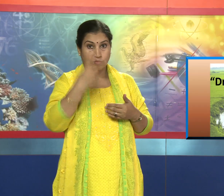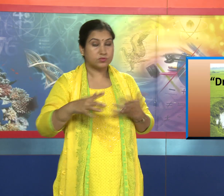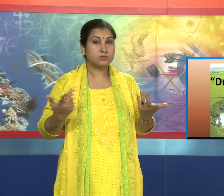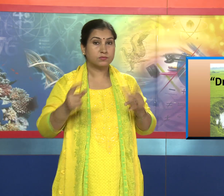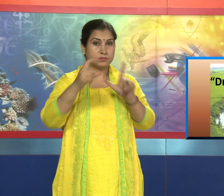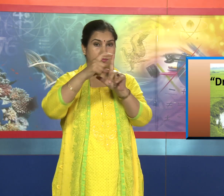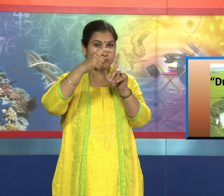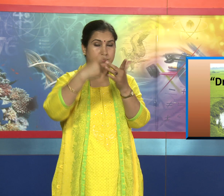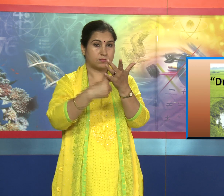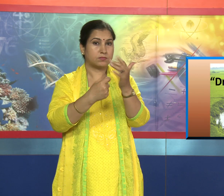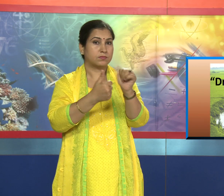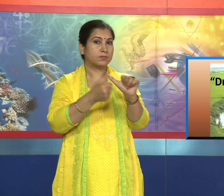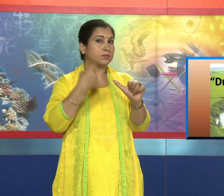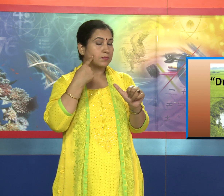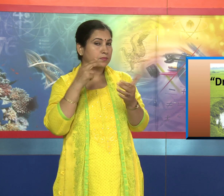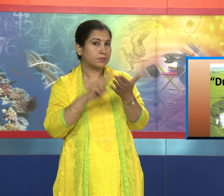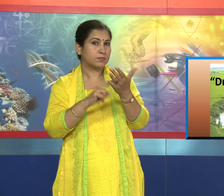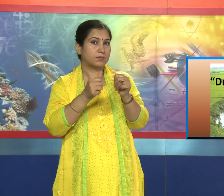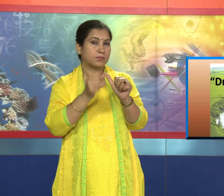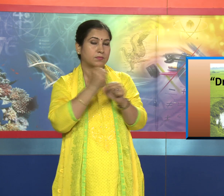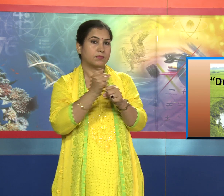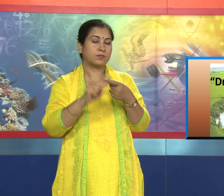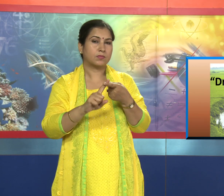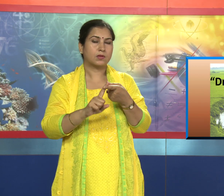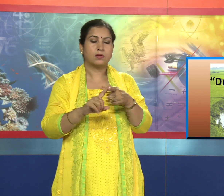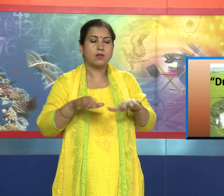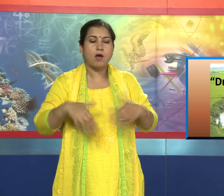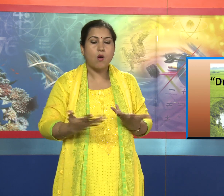drainage system of India would be explained.